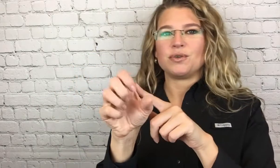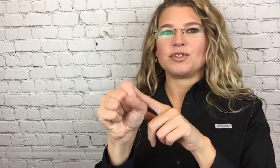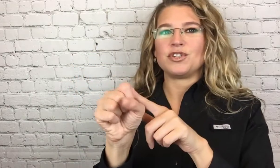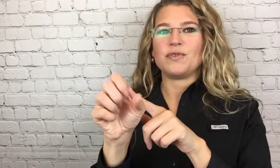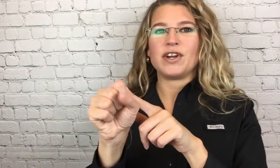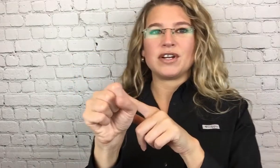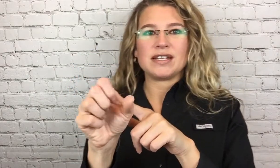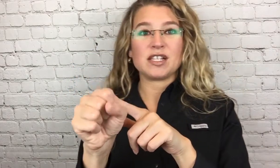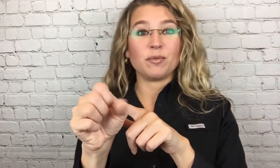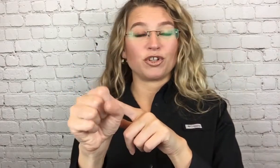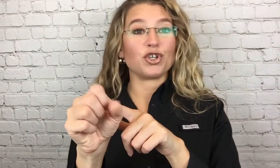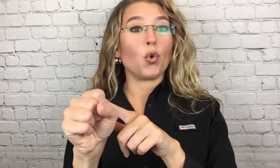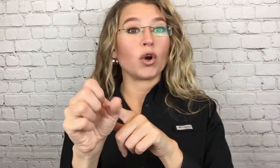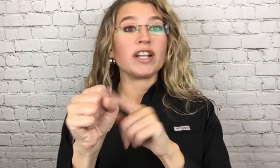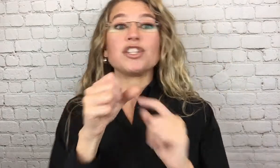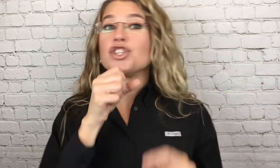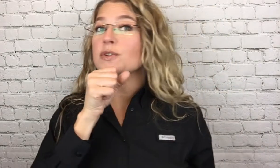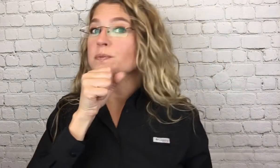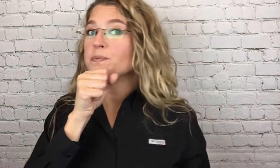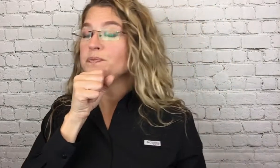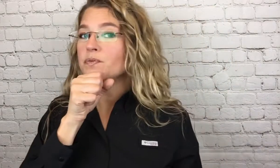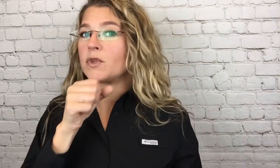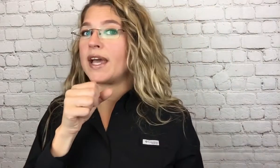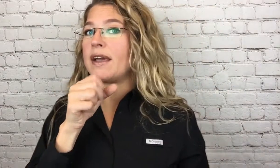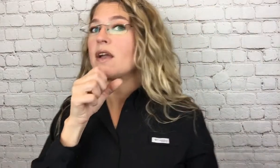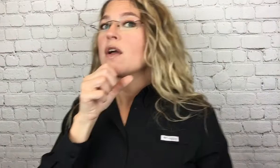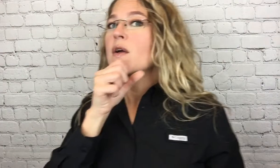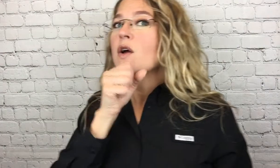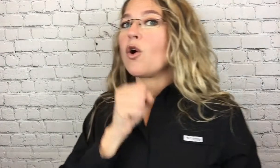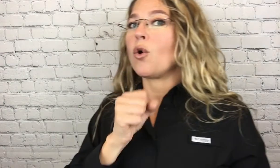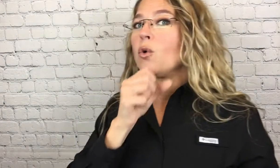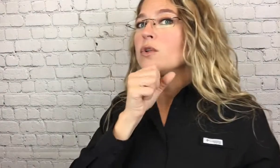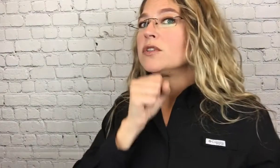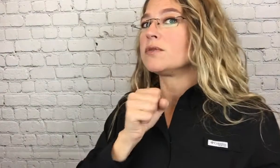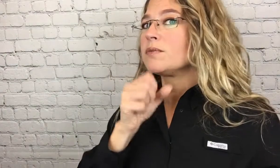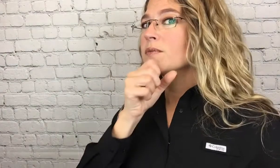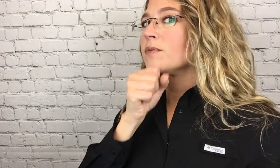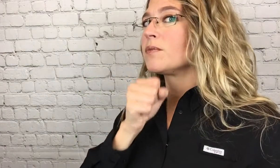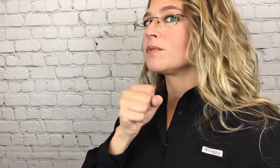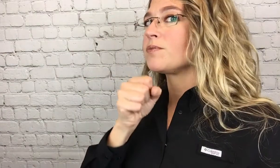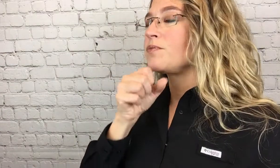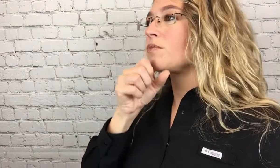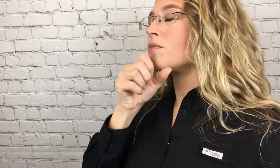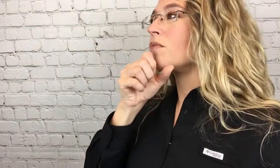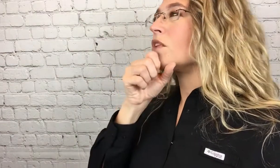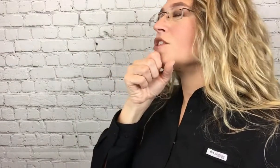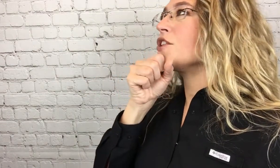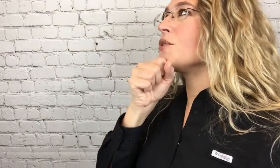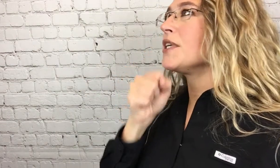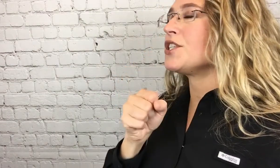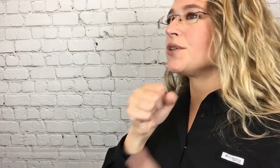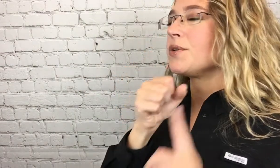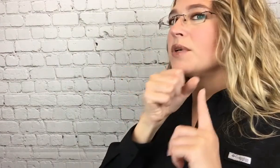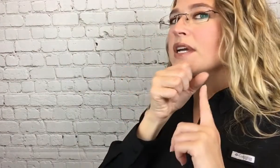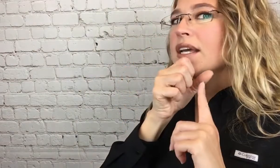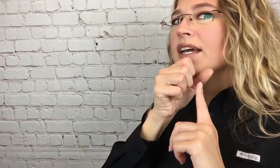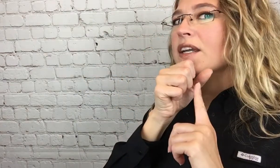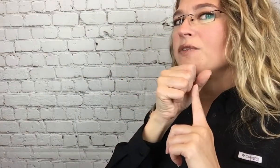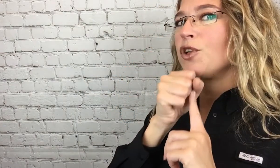do very similar to orange, okay? Old. So you're going to kind of close